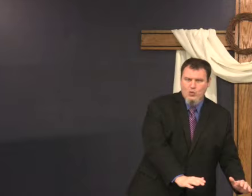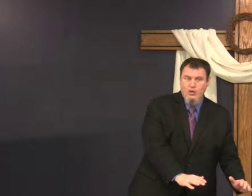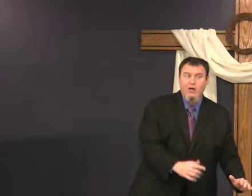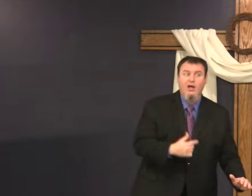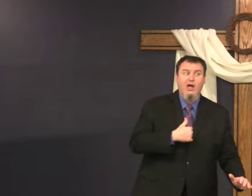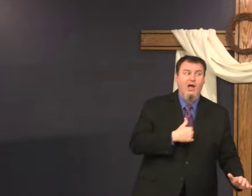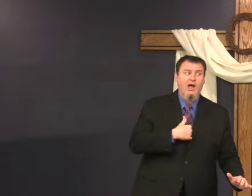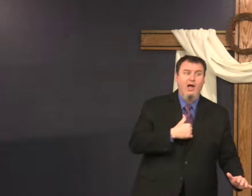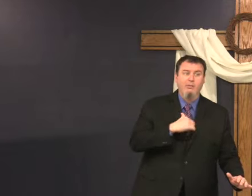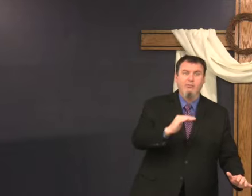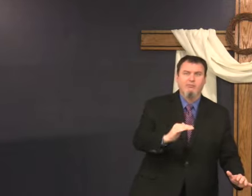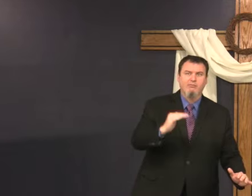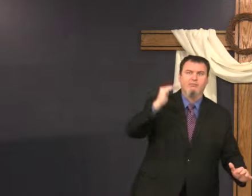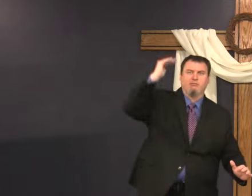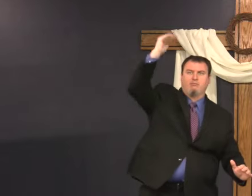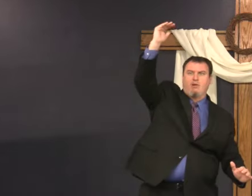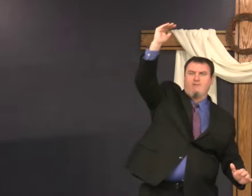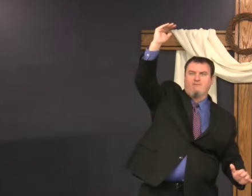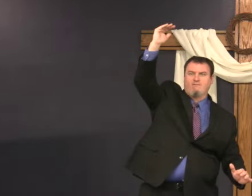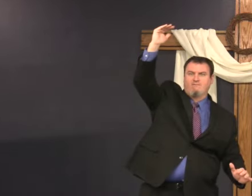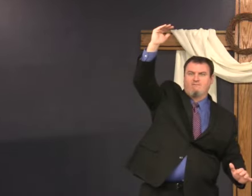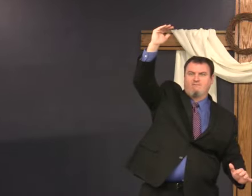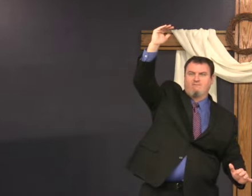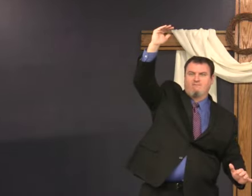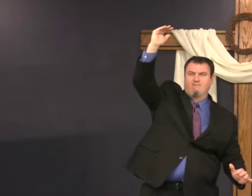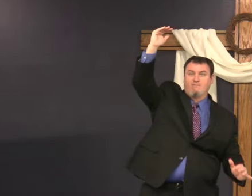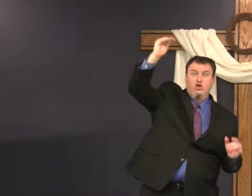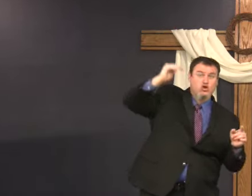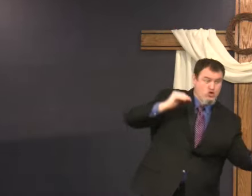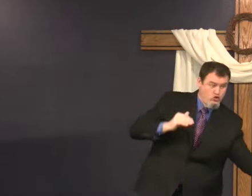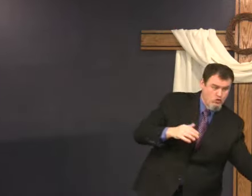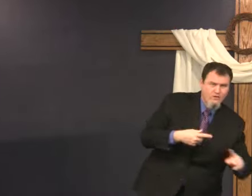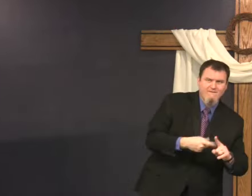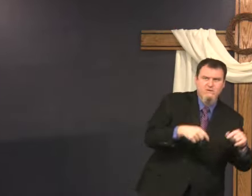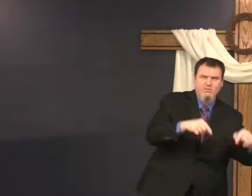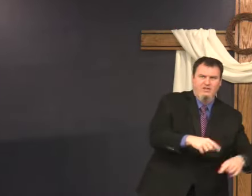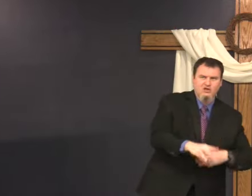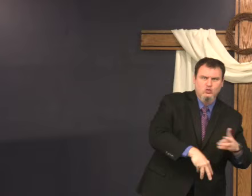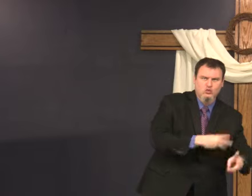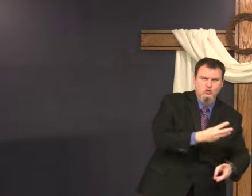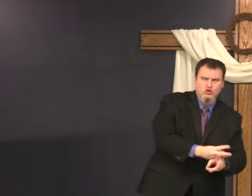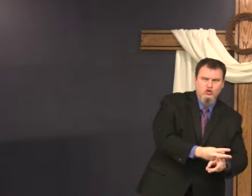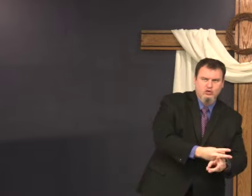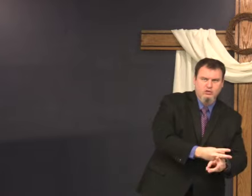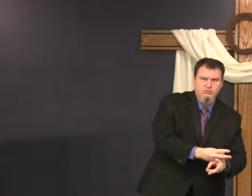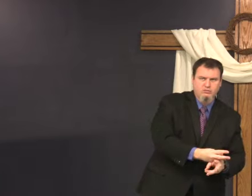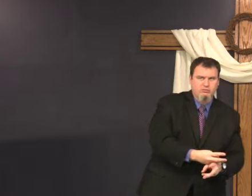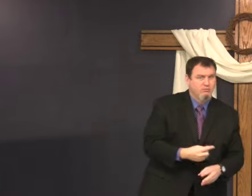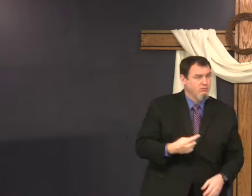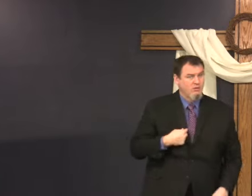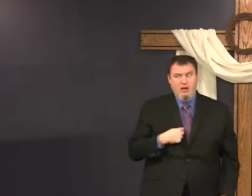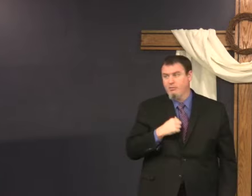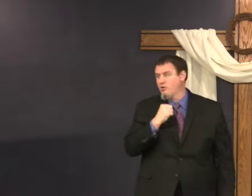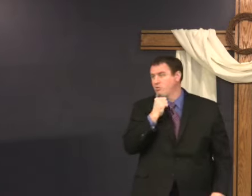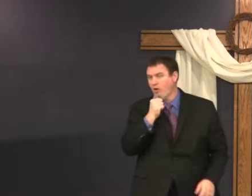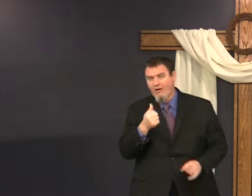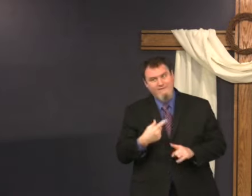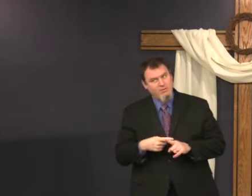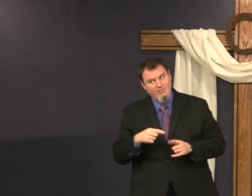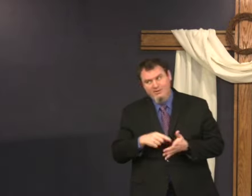You are from beneath. I am from above. You are from this world. I am not